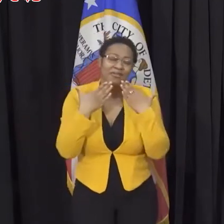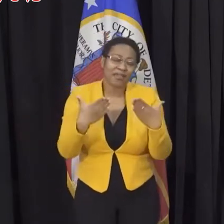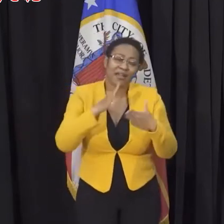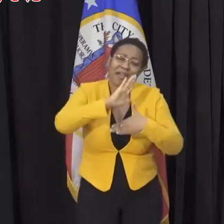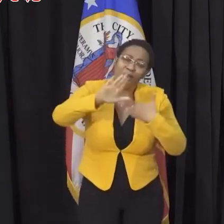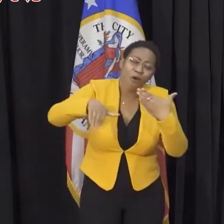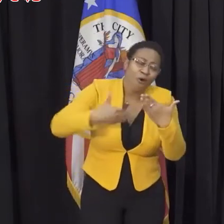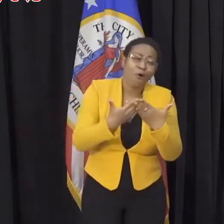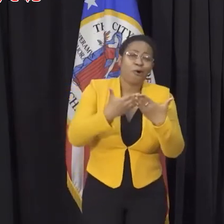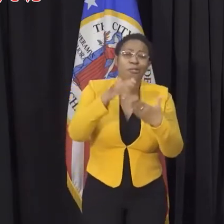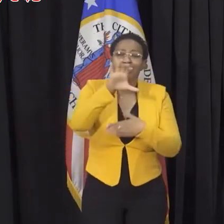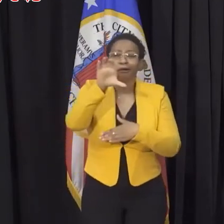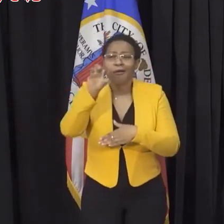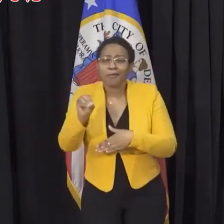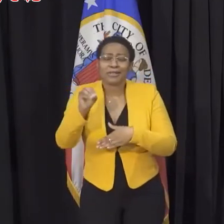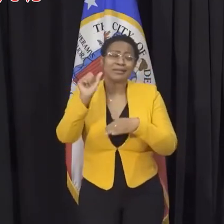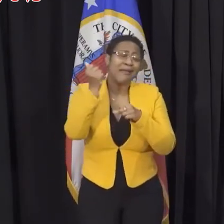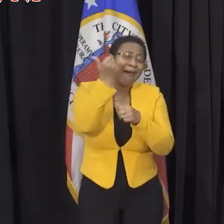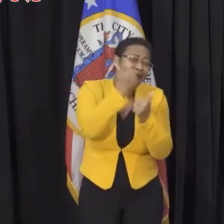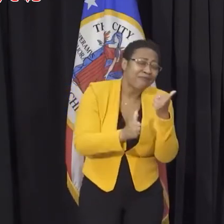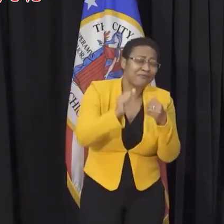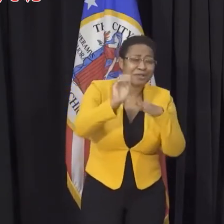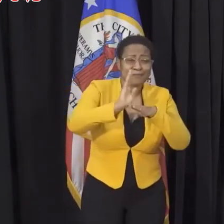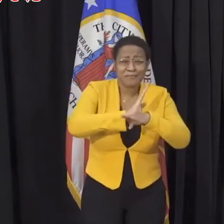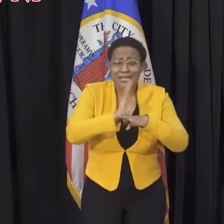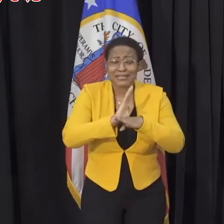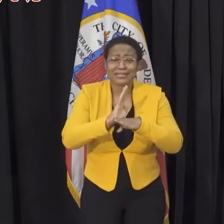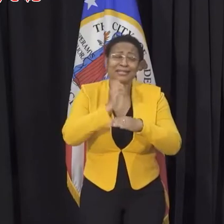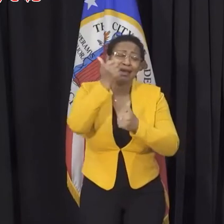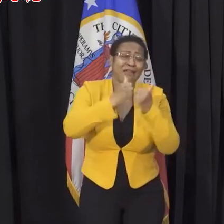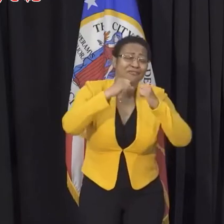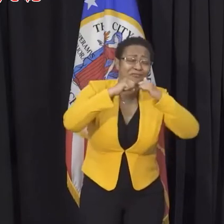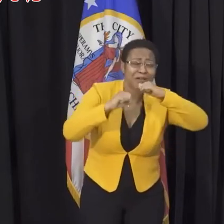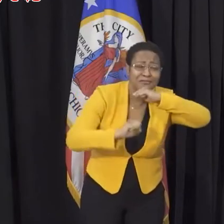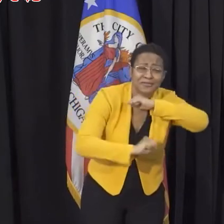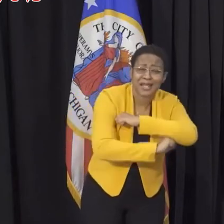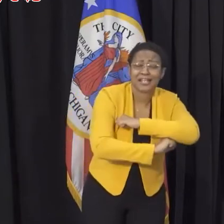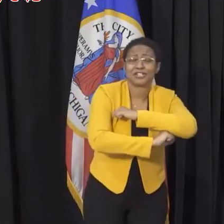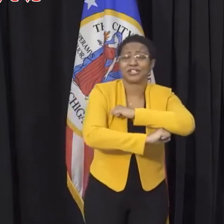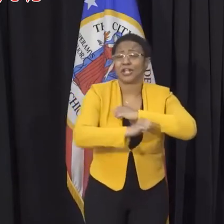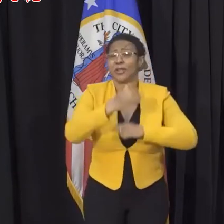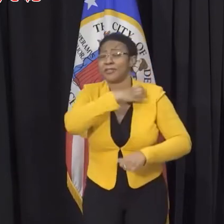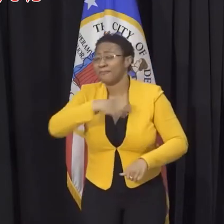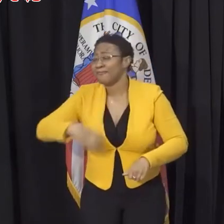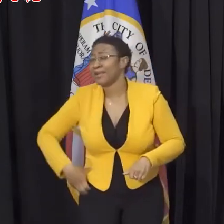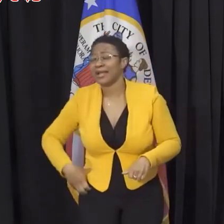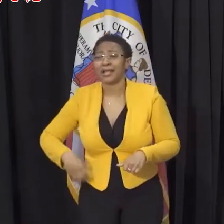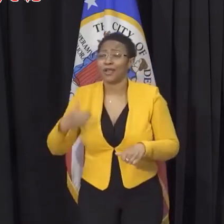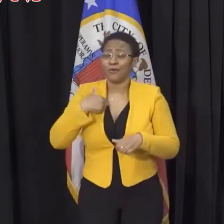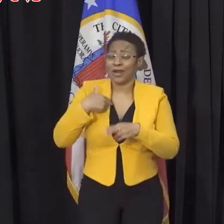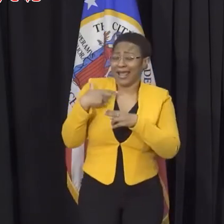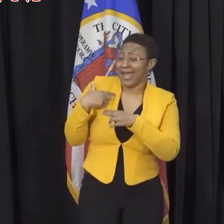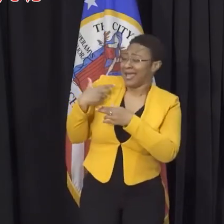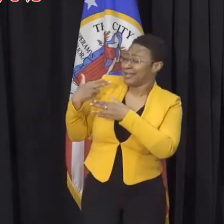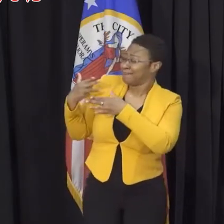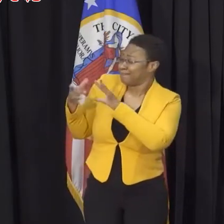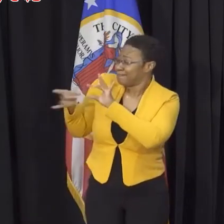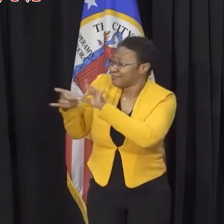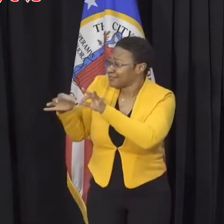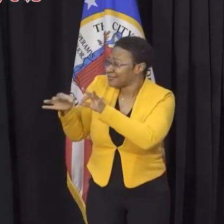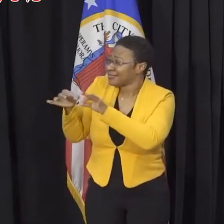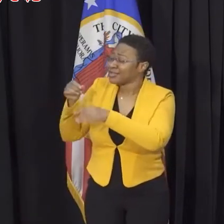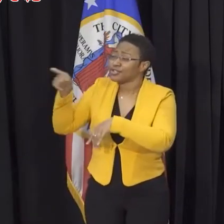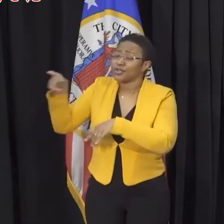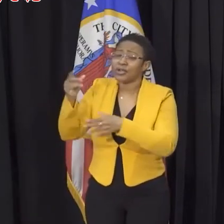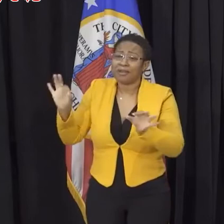every company, every business, every foundation, the mayor, because when I mentioned this to the mayor at